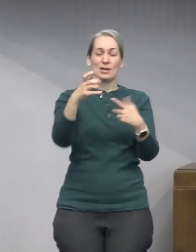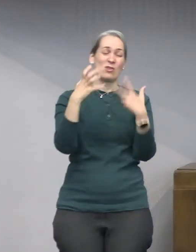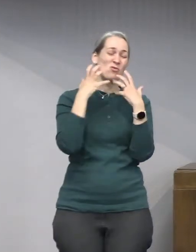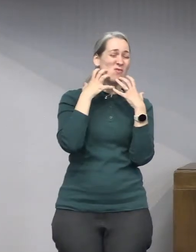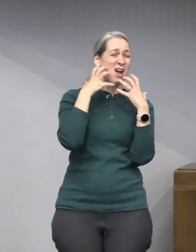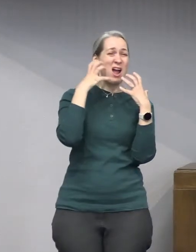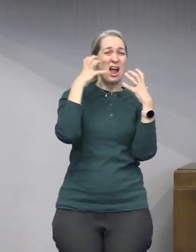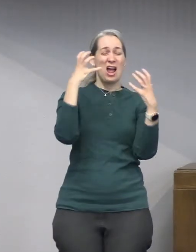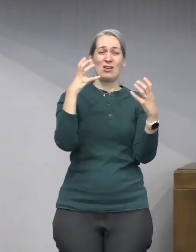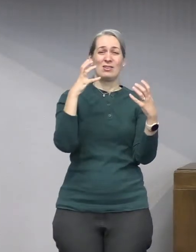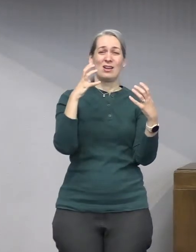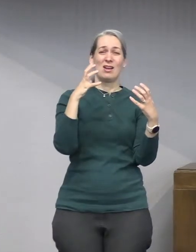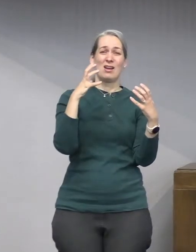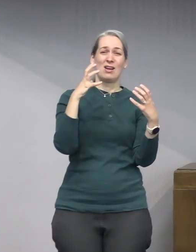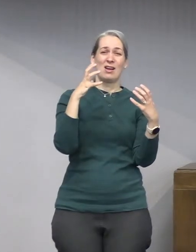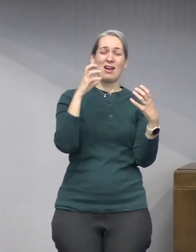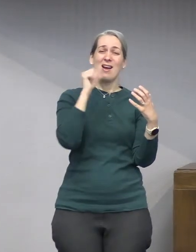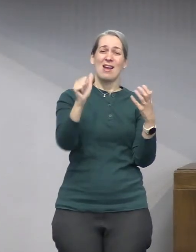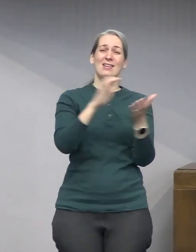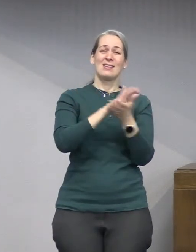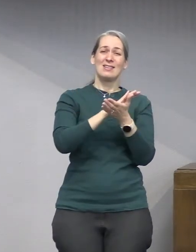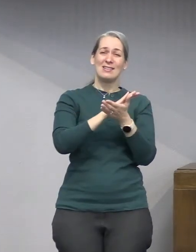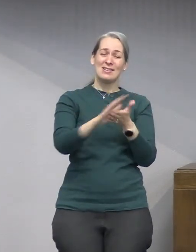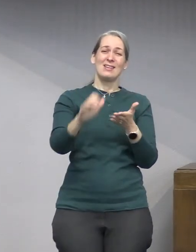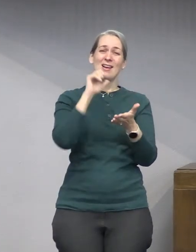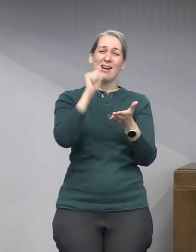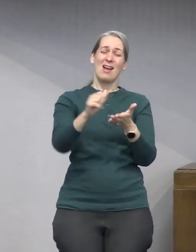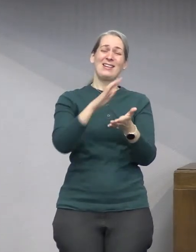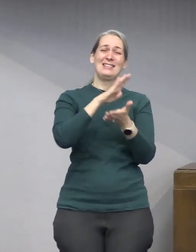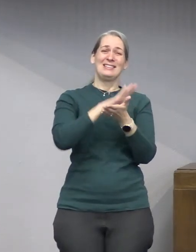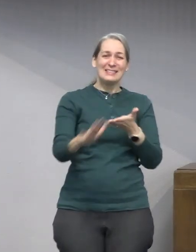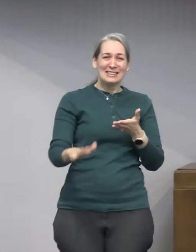person, unclean, unclean.